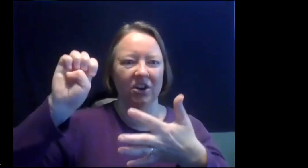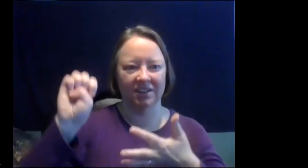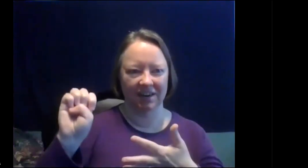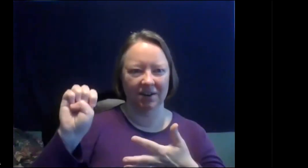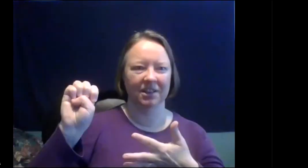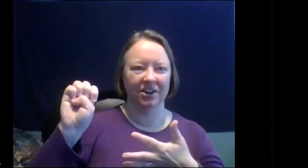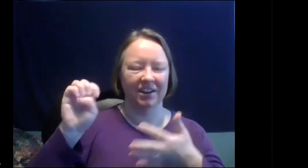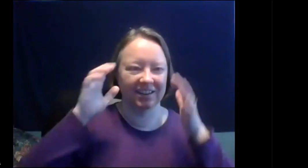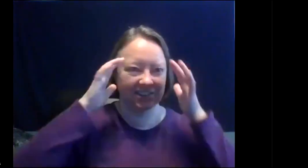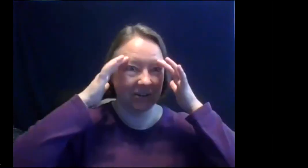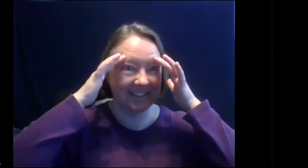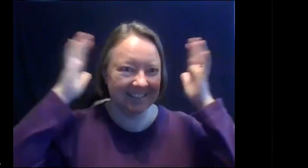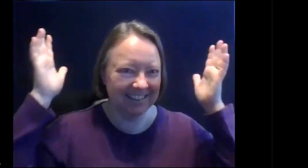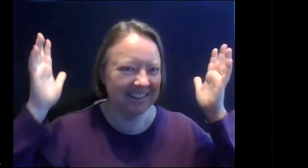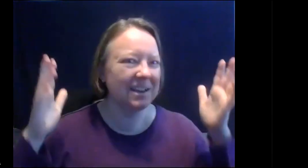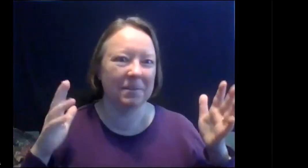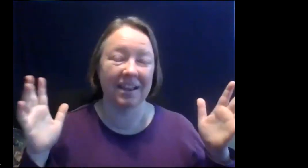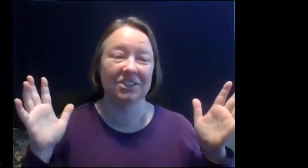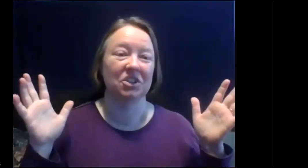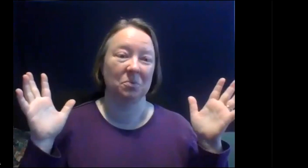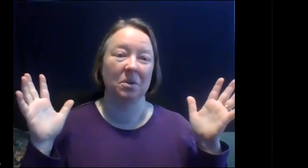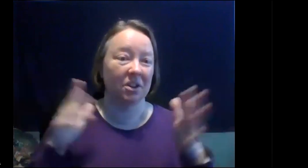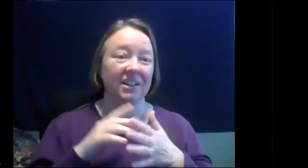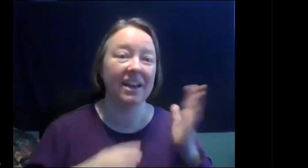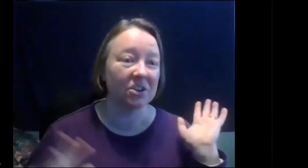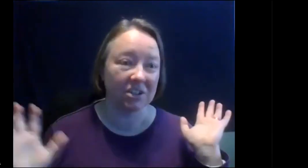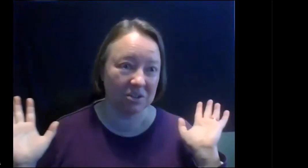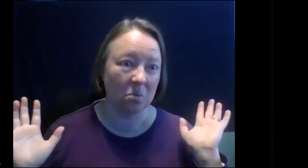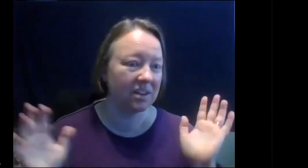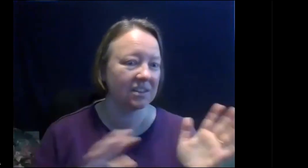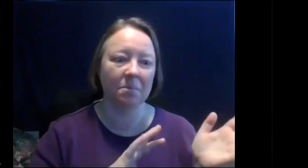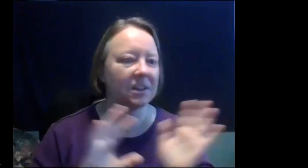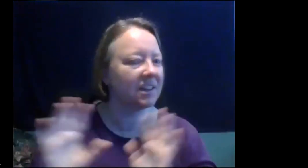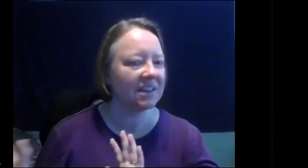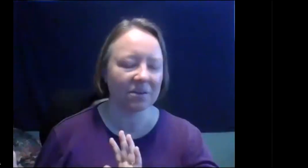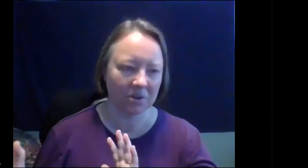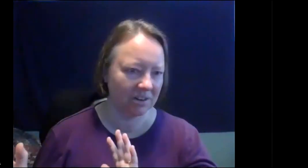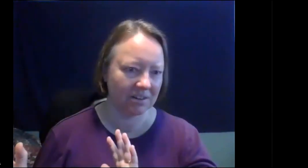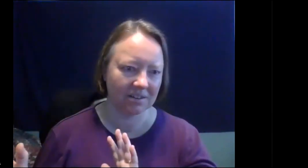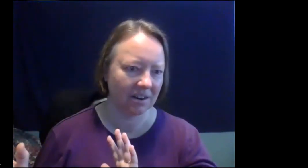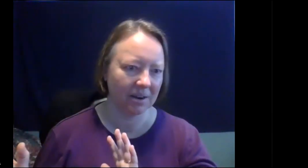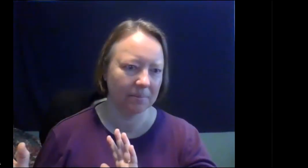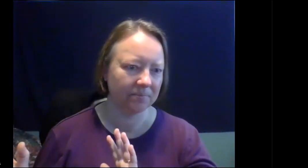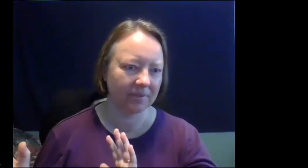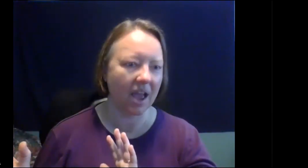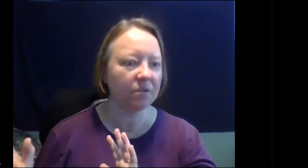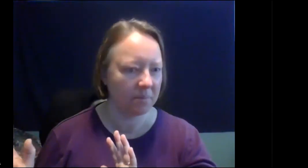finger instead of the letter E. So that's just what, you know, the letters is one, it's a completely different